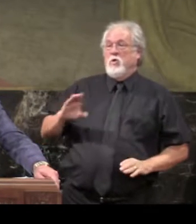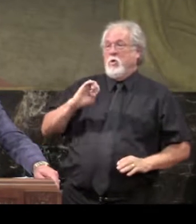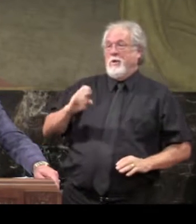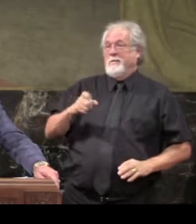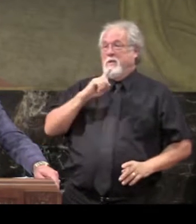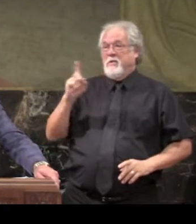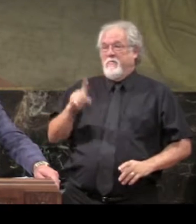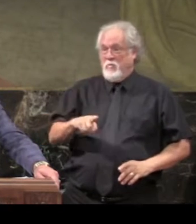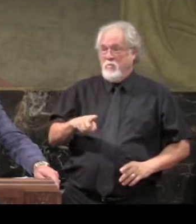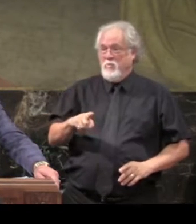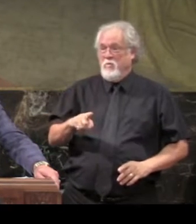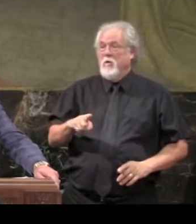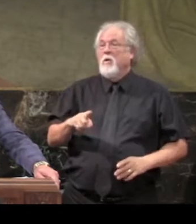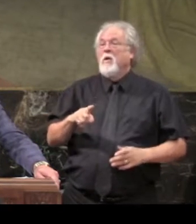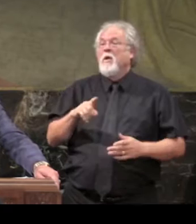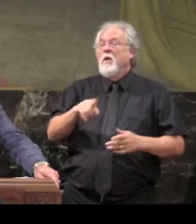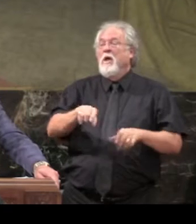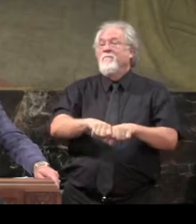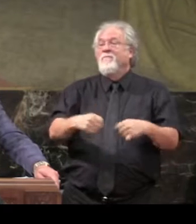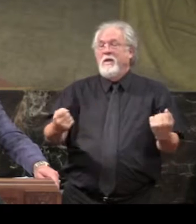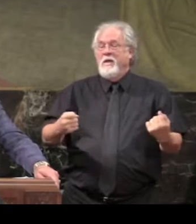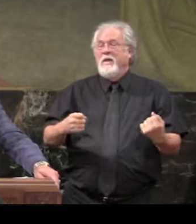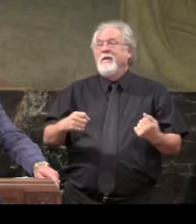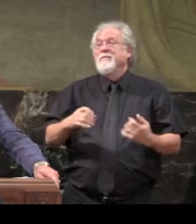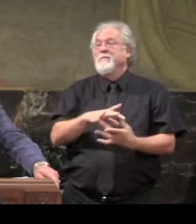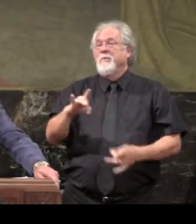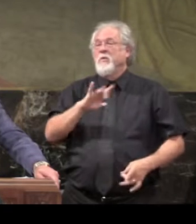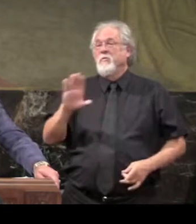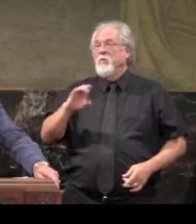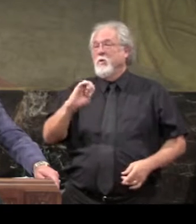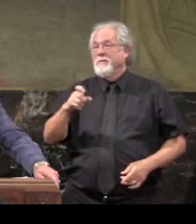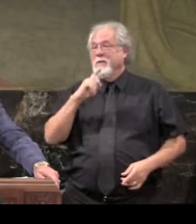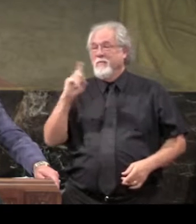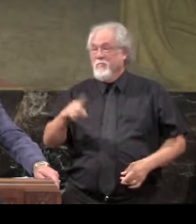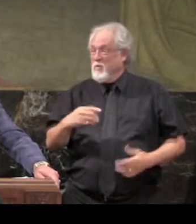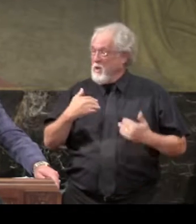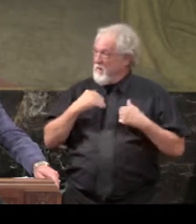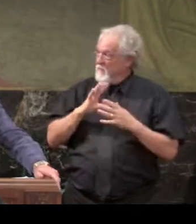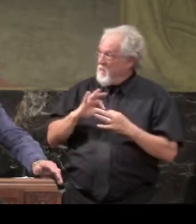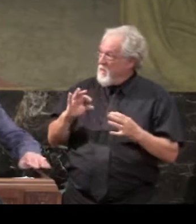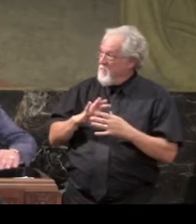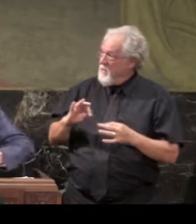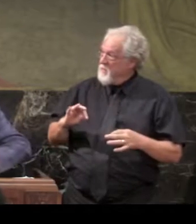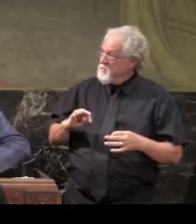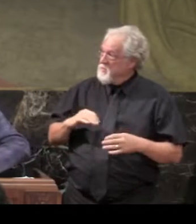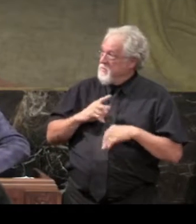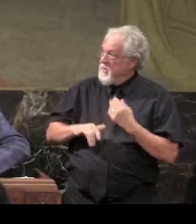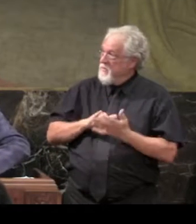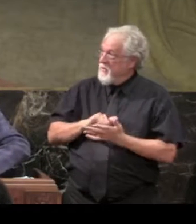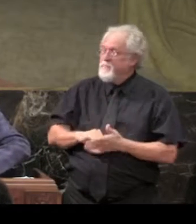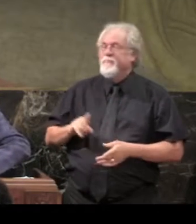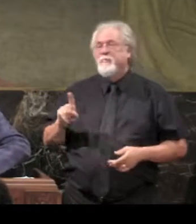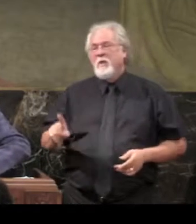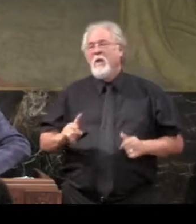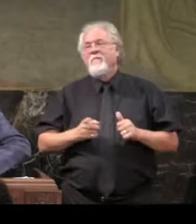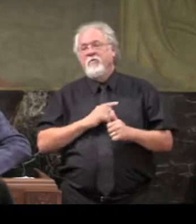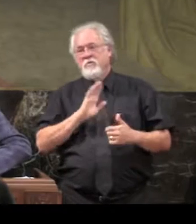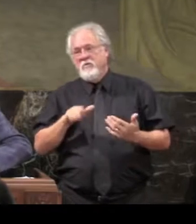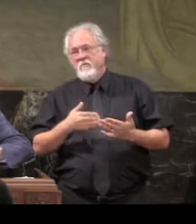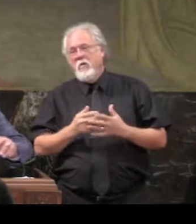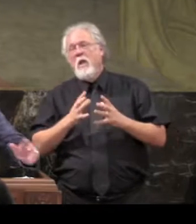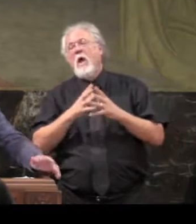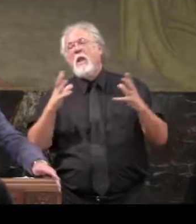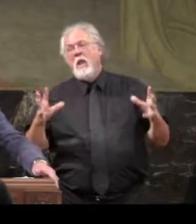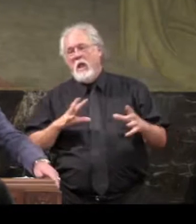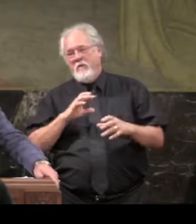order, that it violates the spirit of your executive order. Do you have any comments? Well, first of all, there's a lot involved